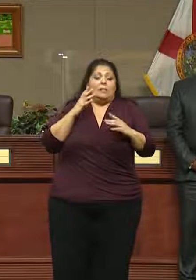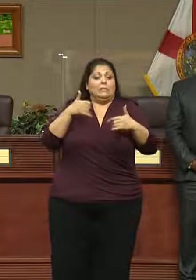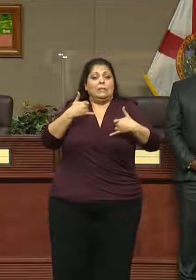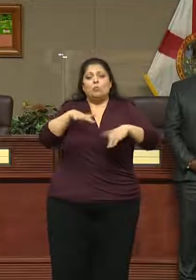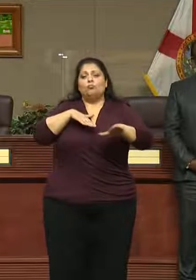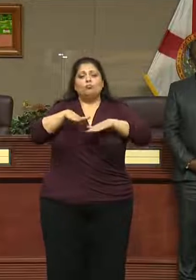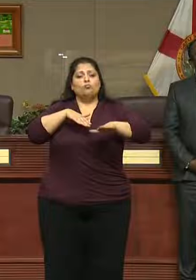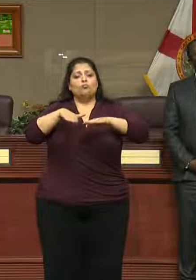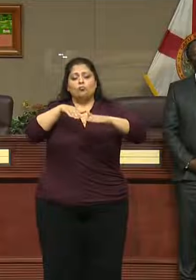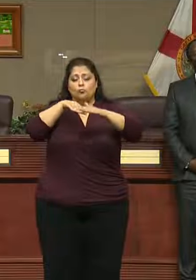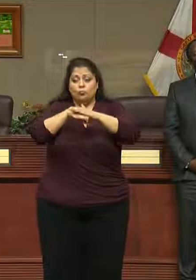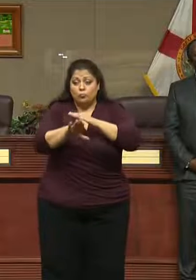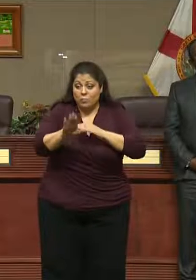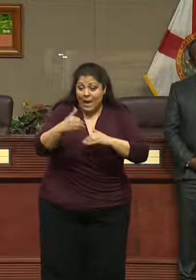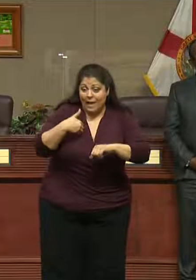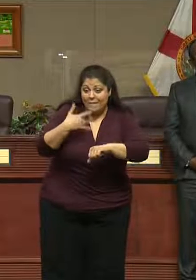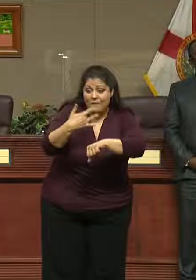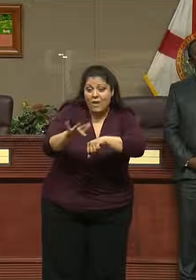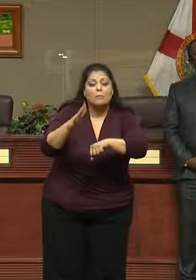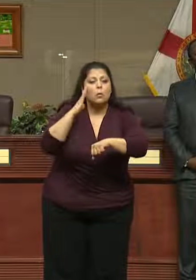ability and capacity for that day.